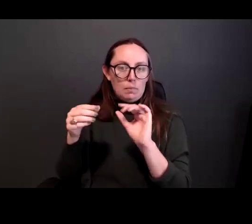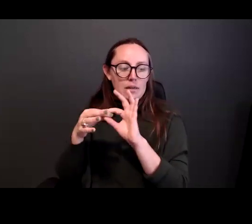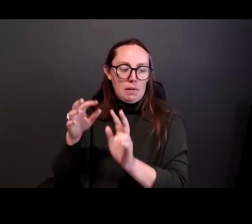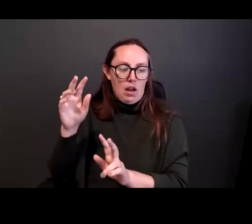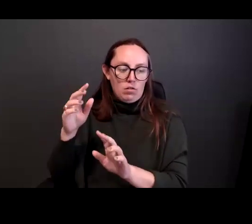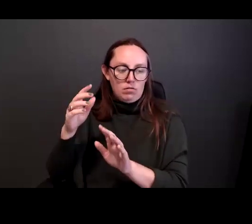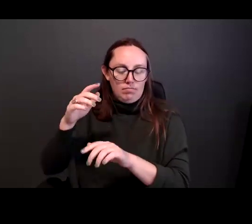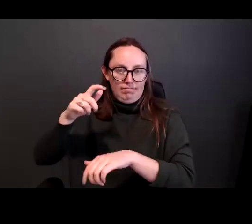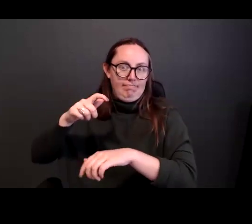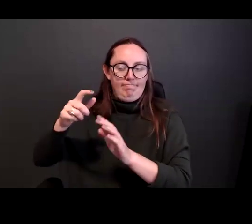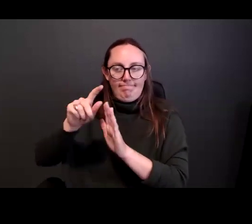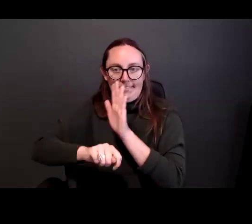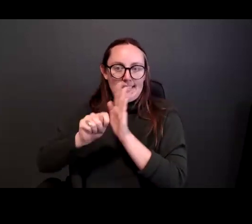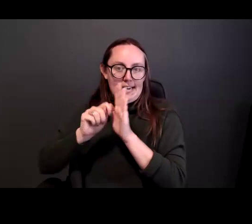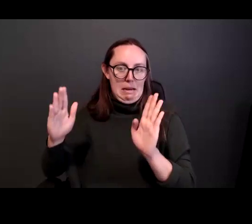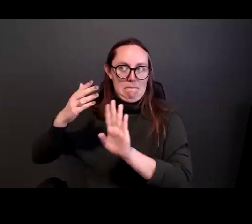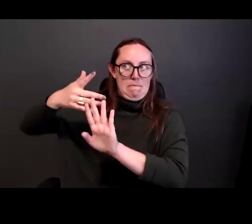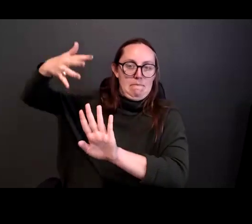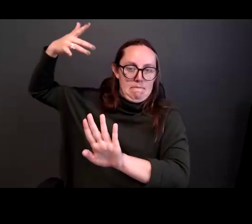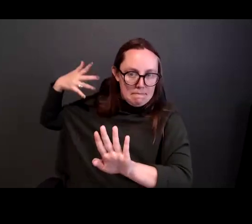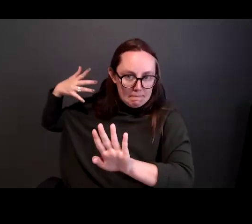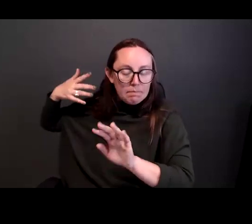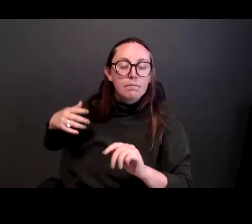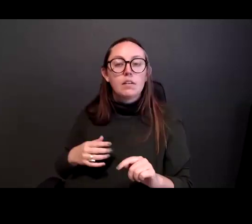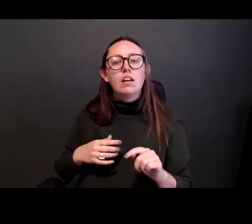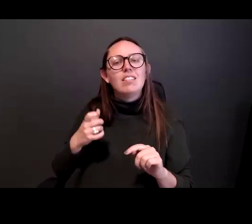Ren figure. And he also doesn't